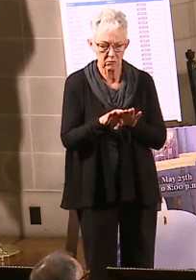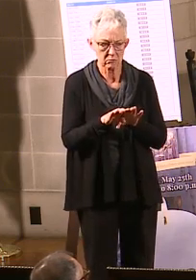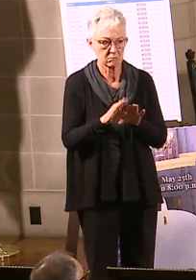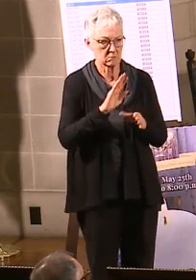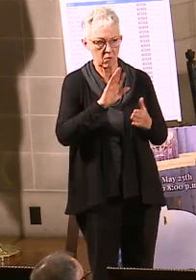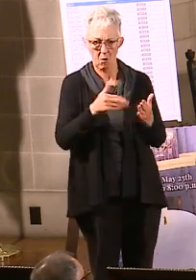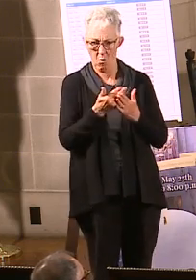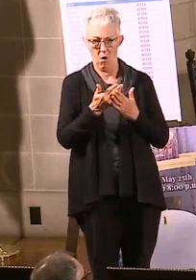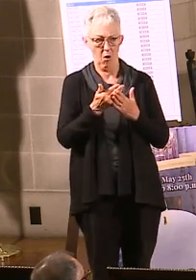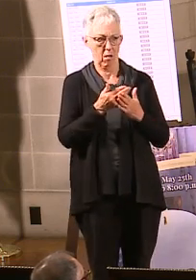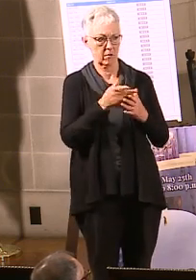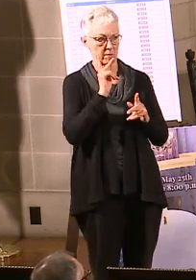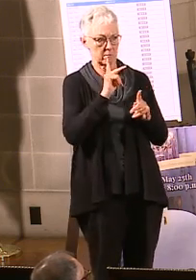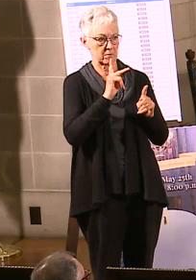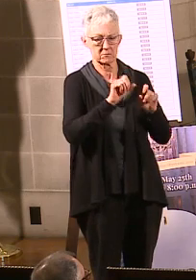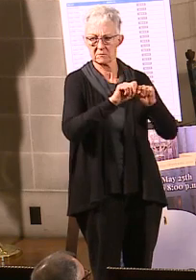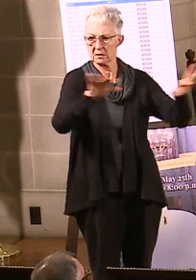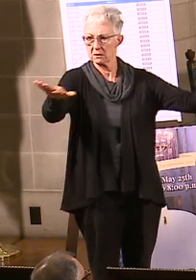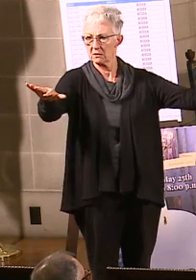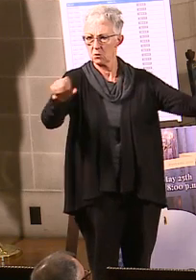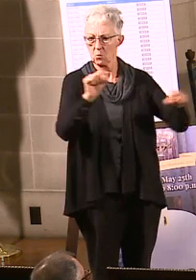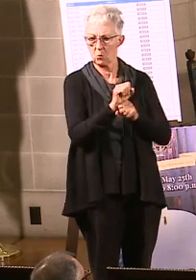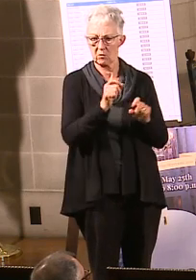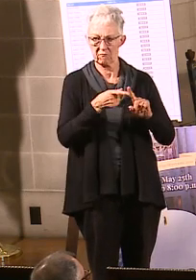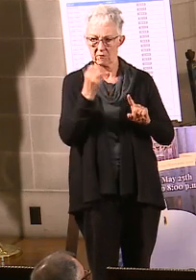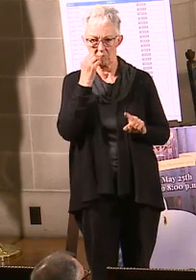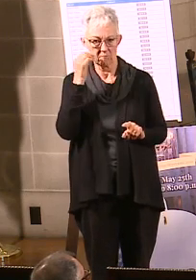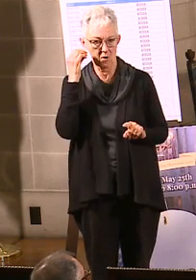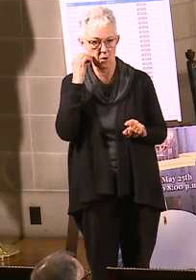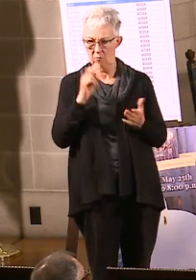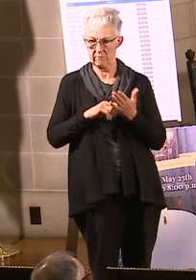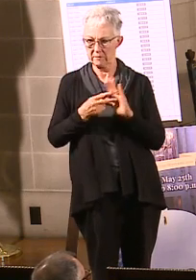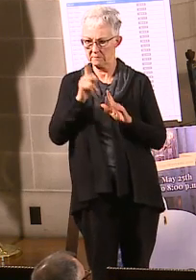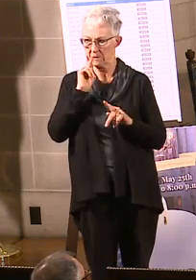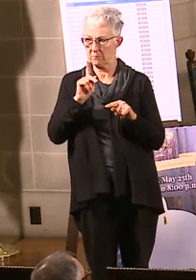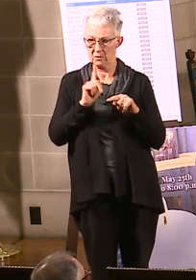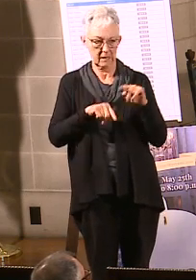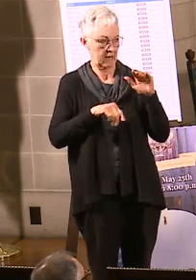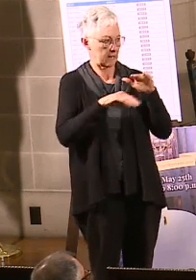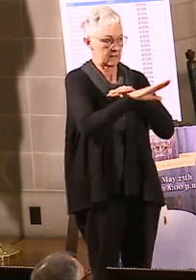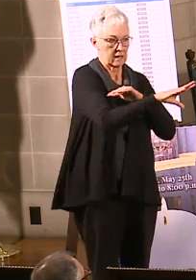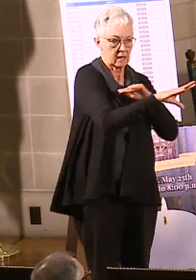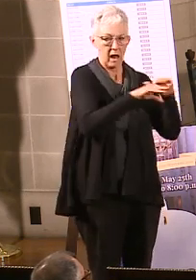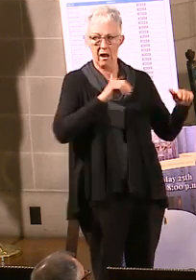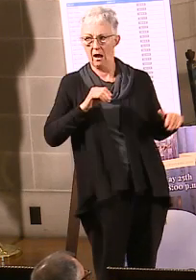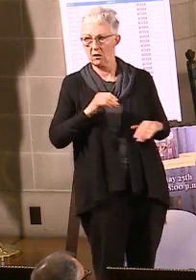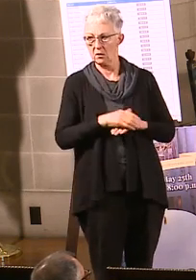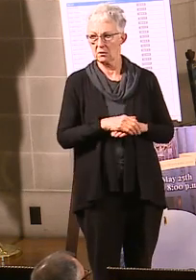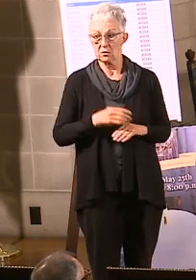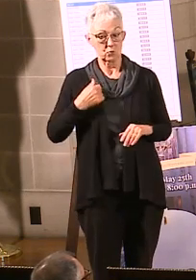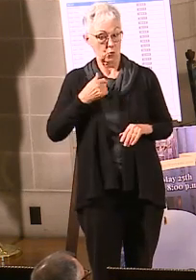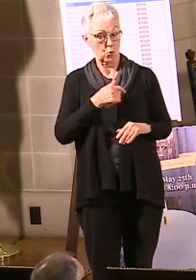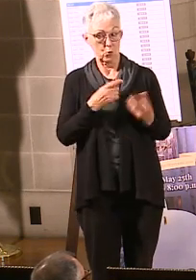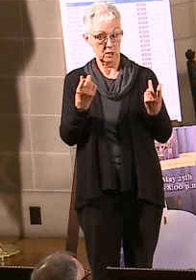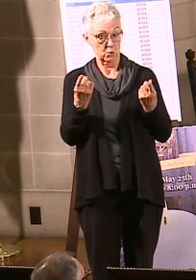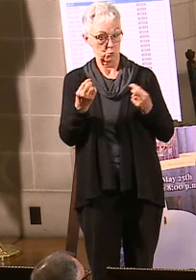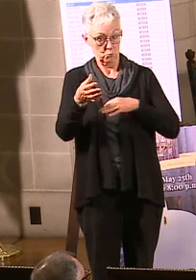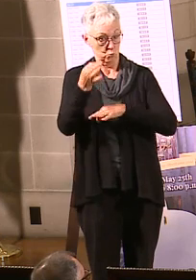home. No more traffic coming in and out. So what we have done, if you go to our